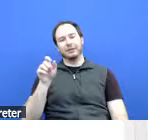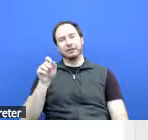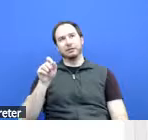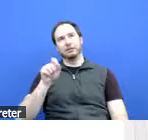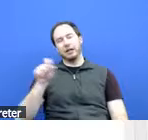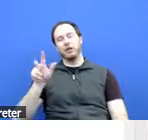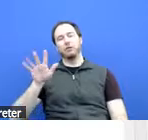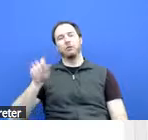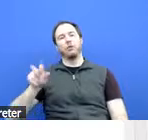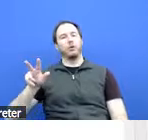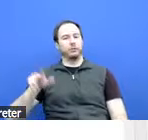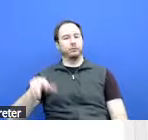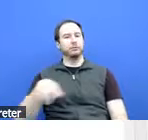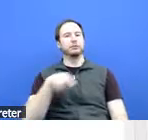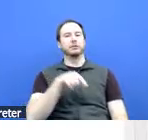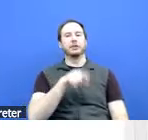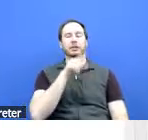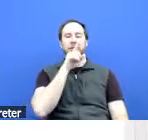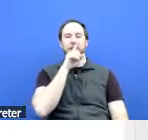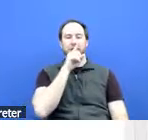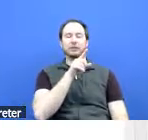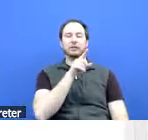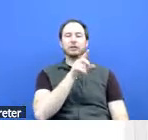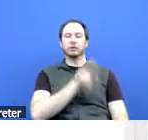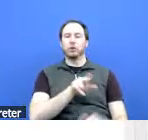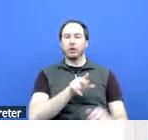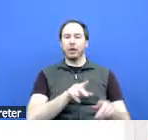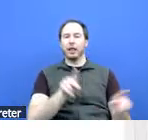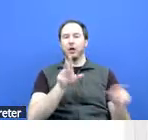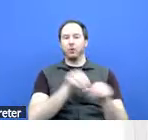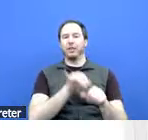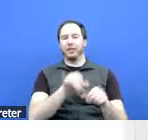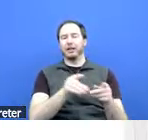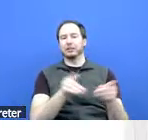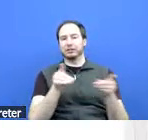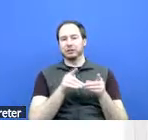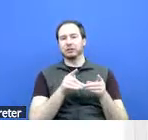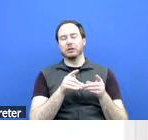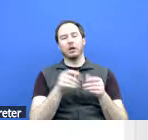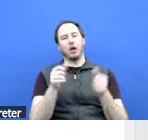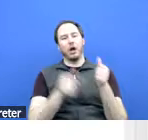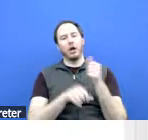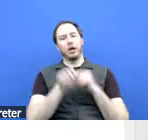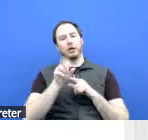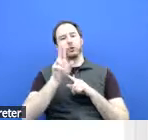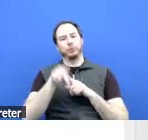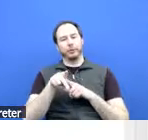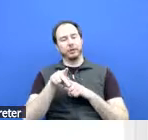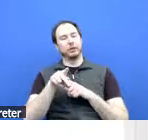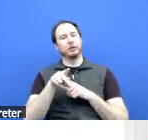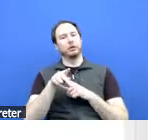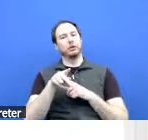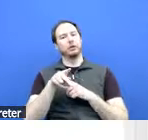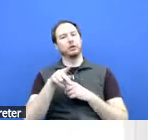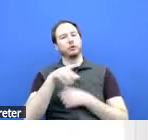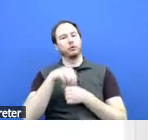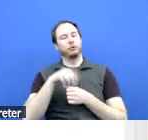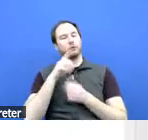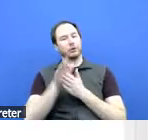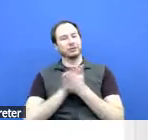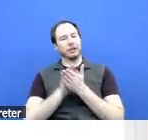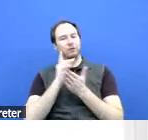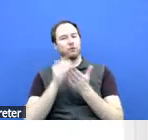295-34.3. And it is a use allowed within the district for special use permit as incentive for